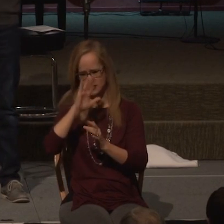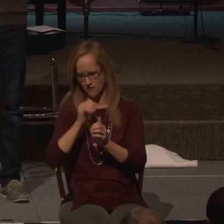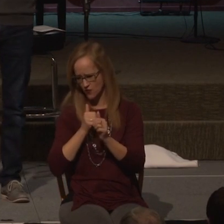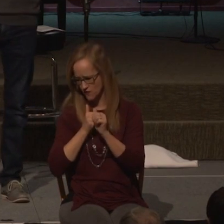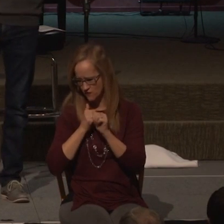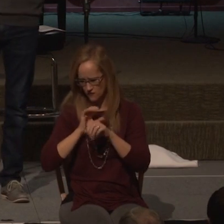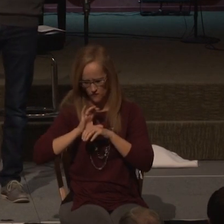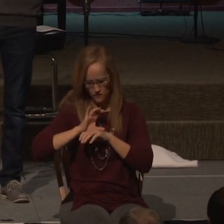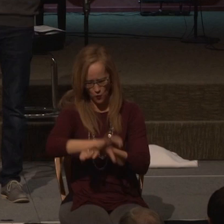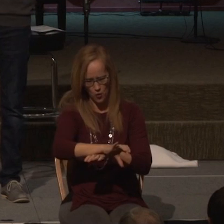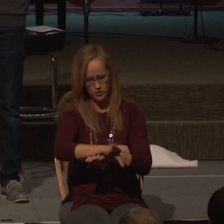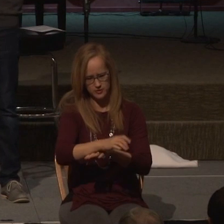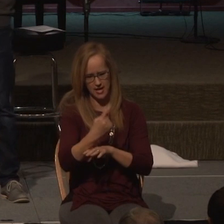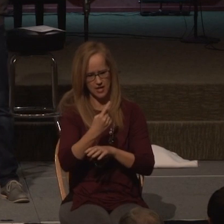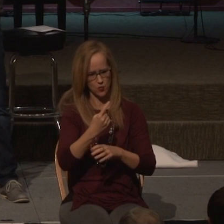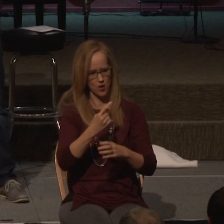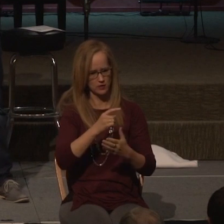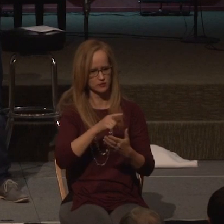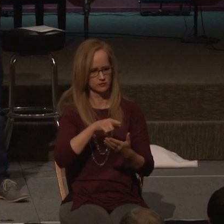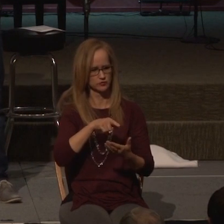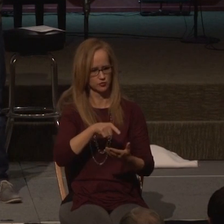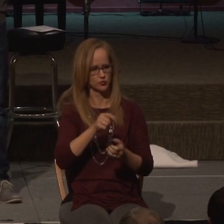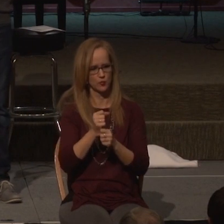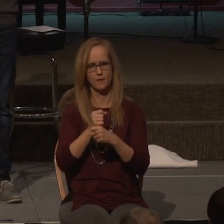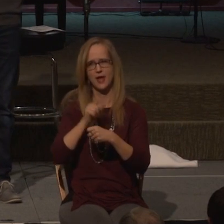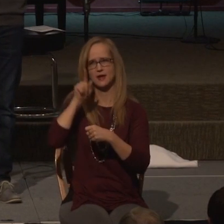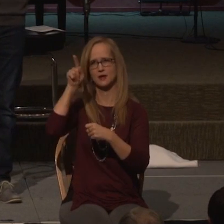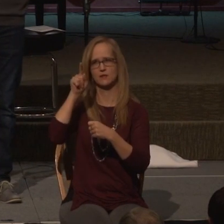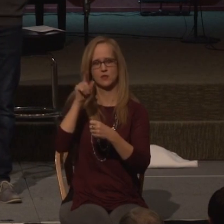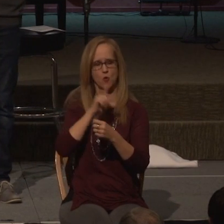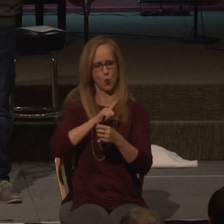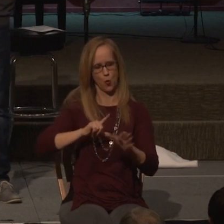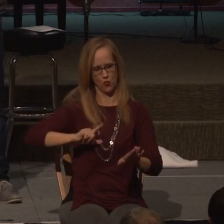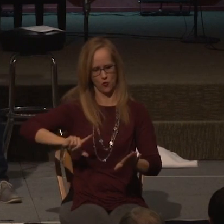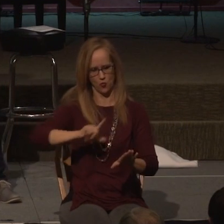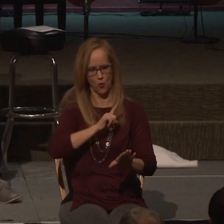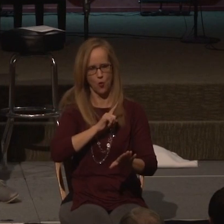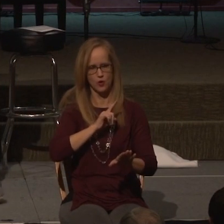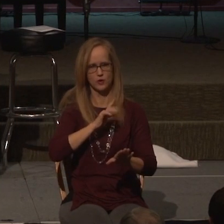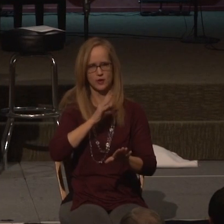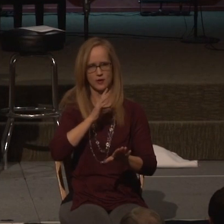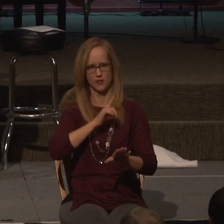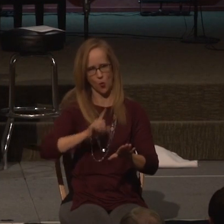forced anybody to make him their Lord and Savior, right? And neither do we.